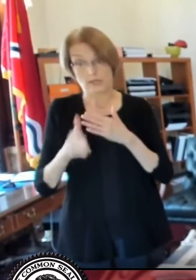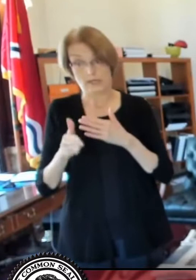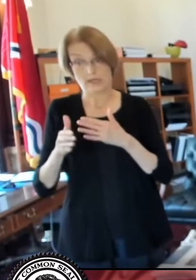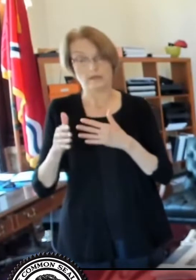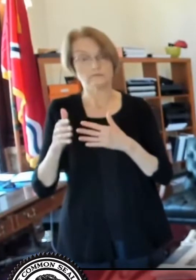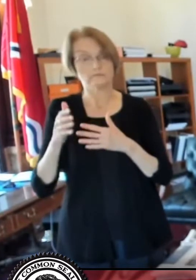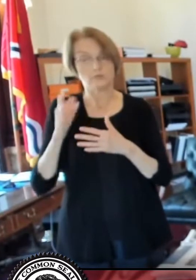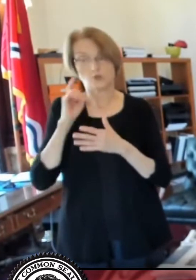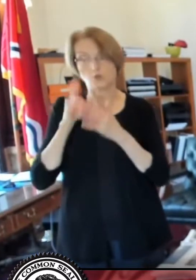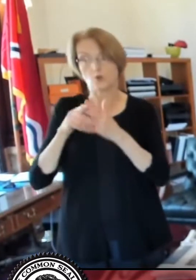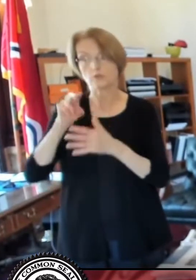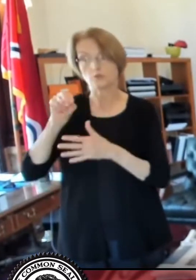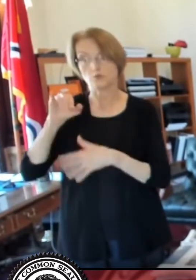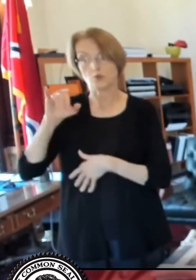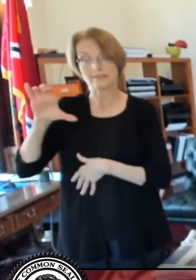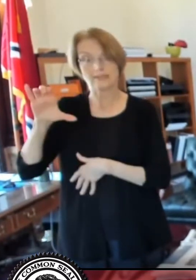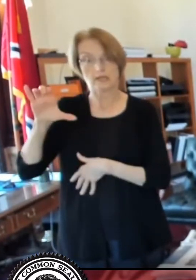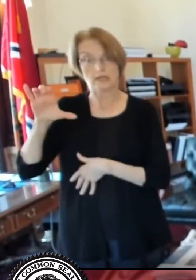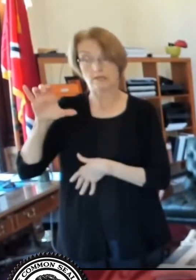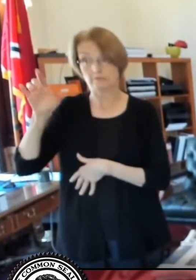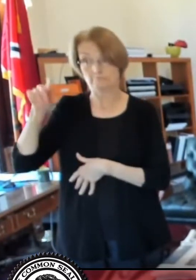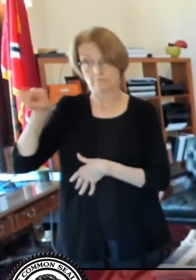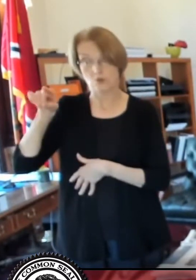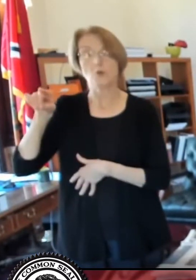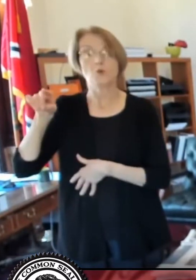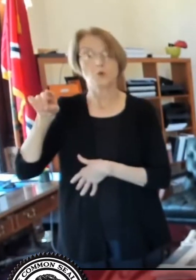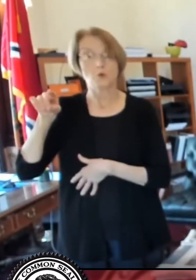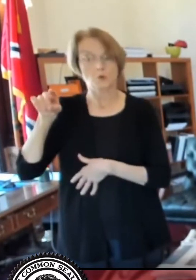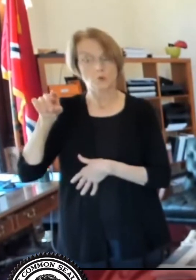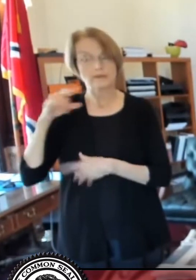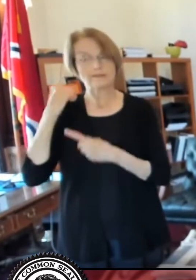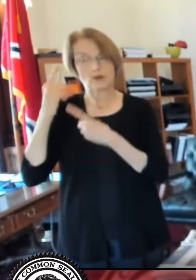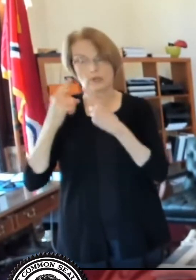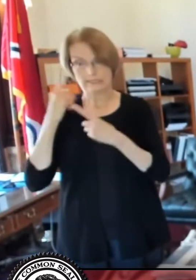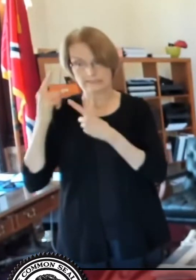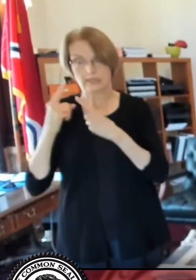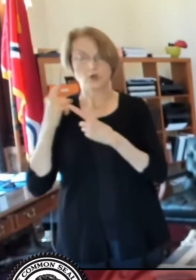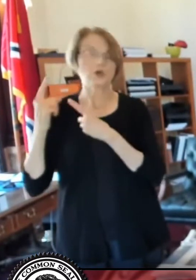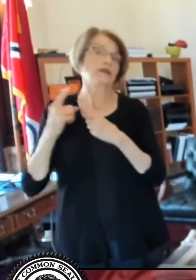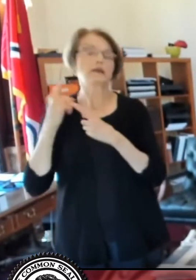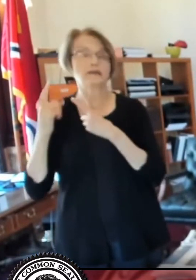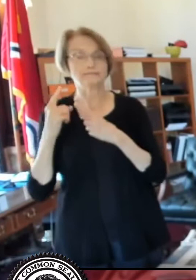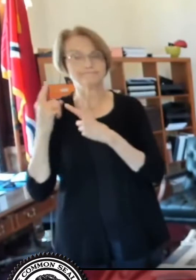but New York City is considering even rolling back some of their